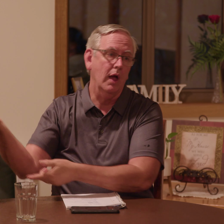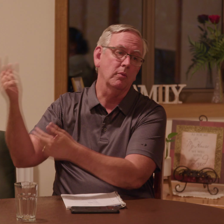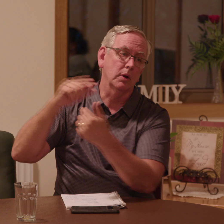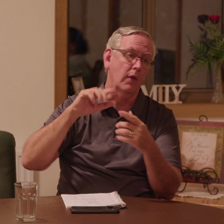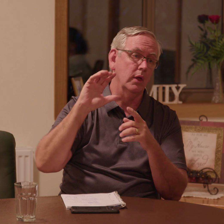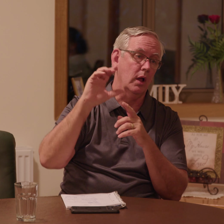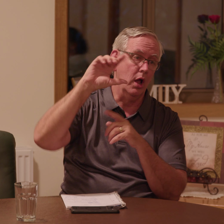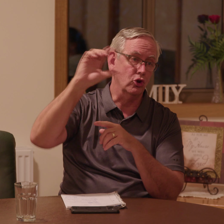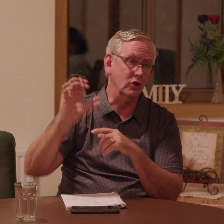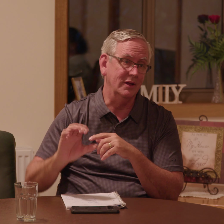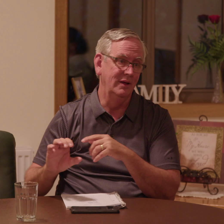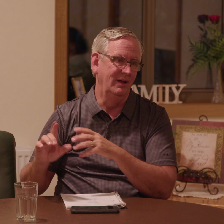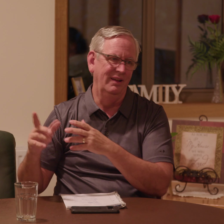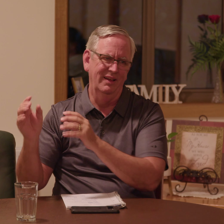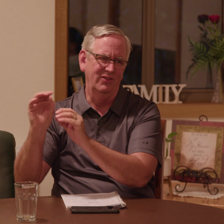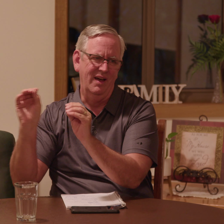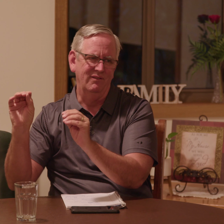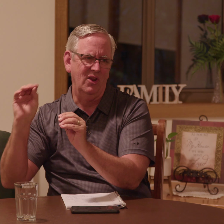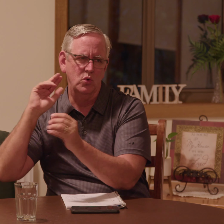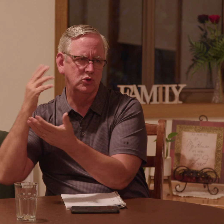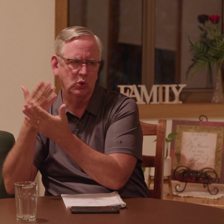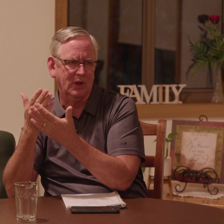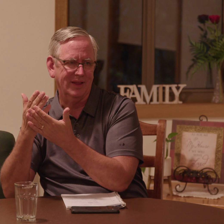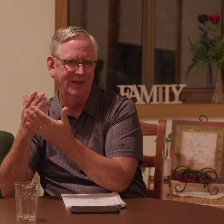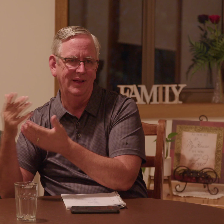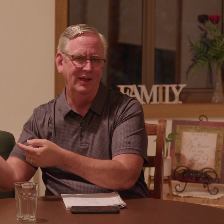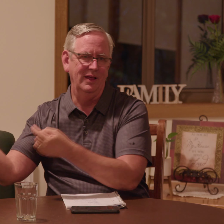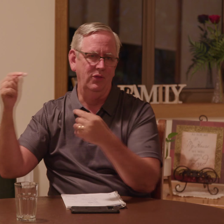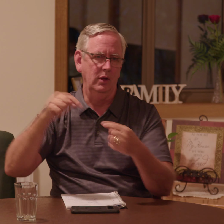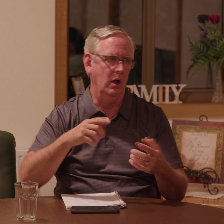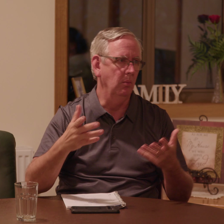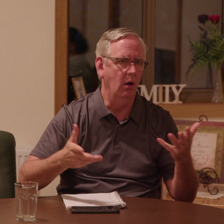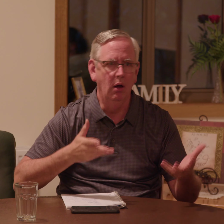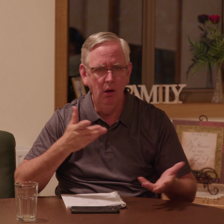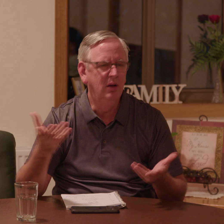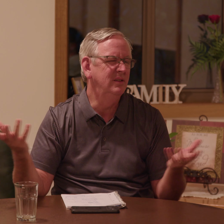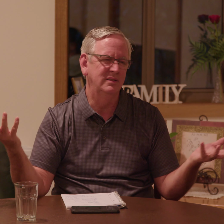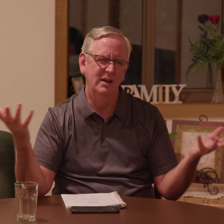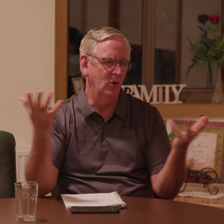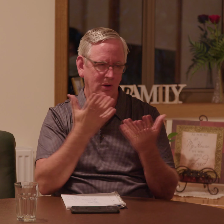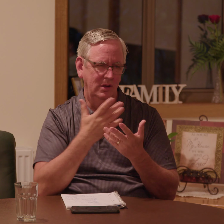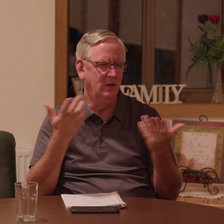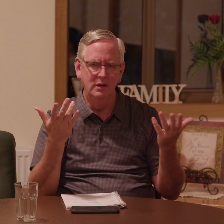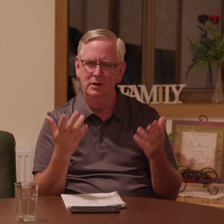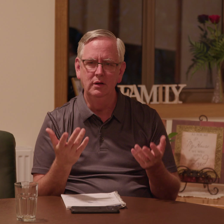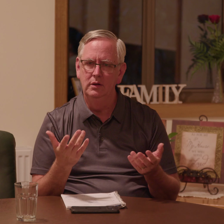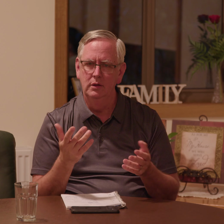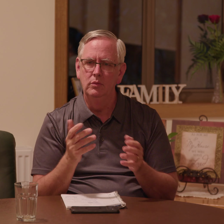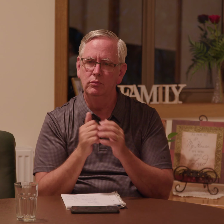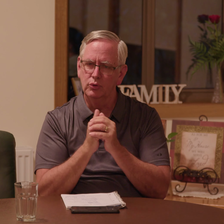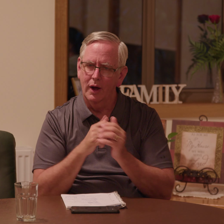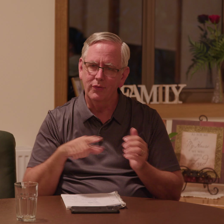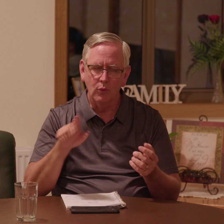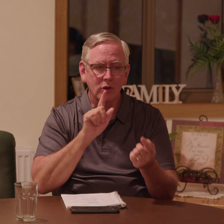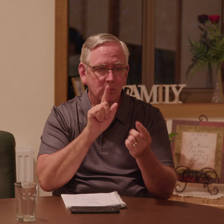social status, jobs, what country they came from, what kind of schooling. If you had no schooling, it's going to be a very